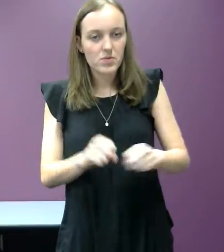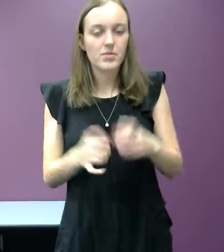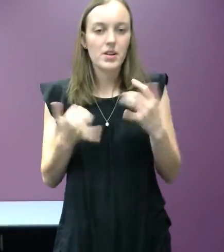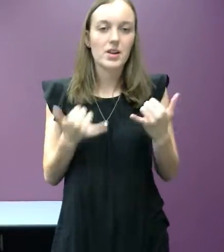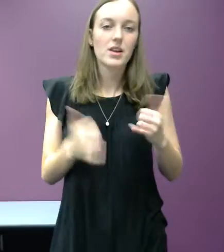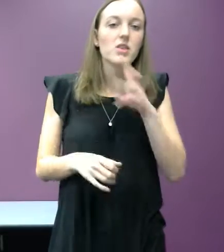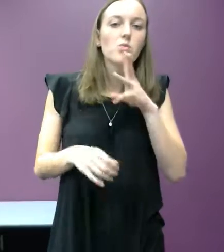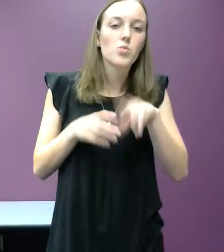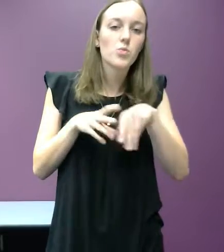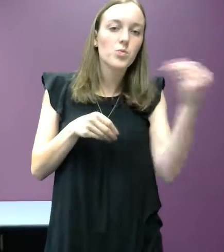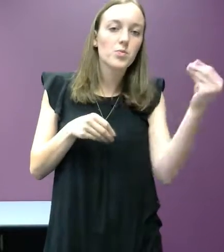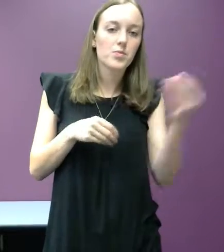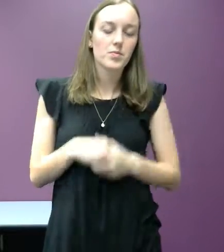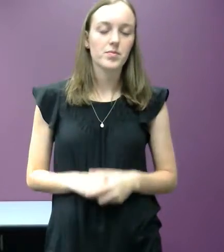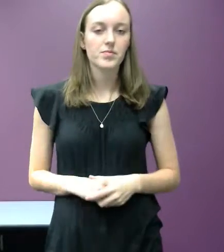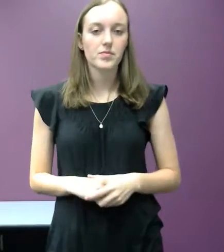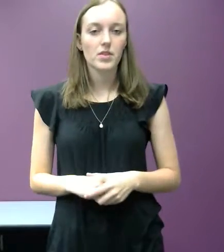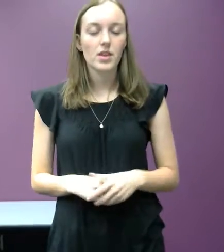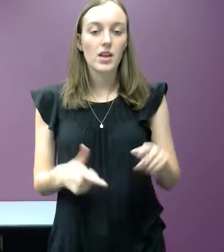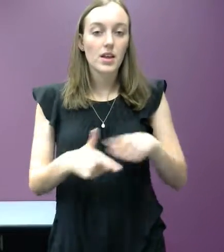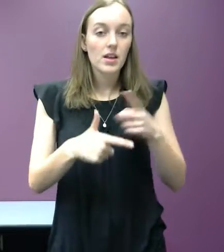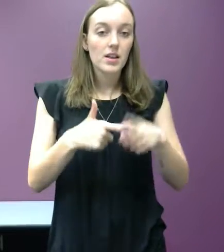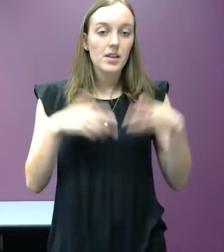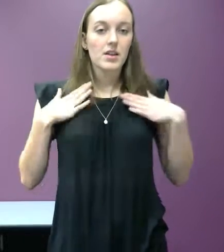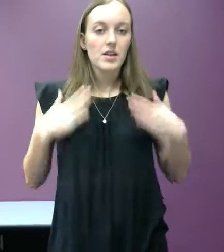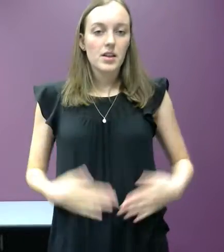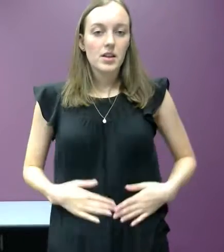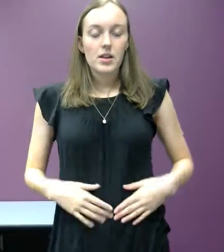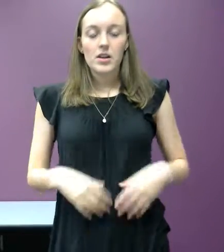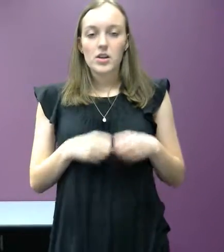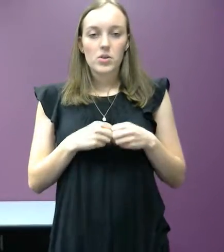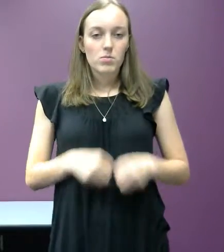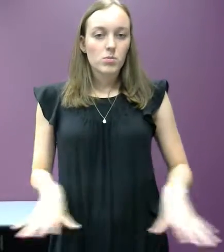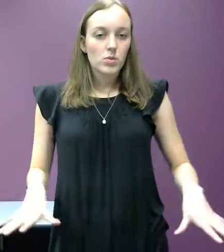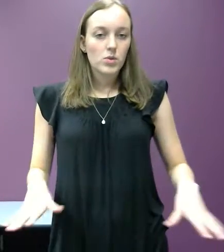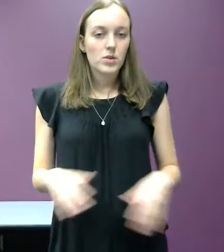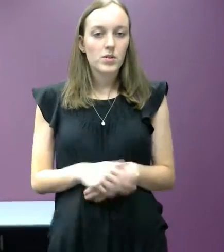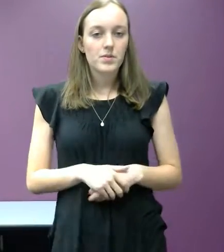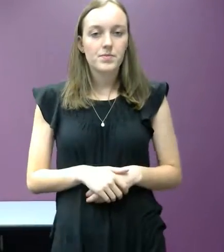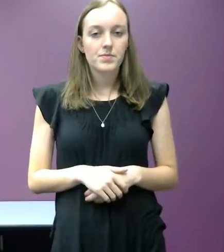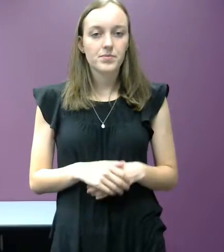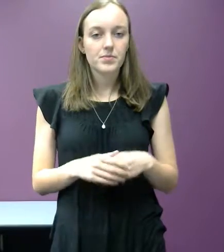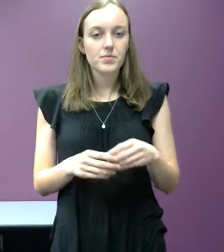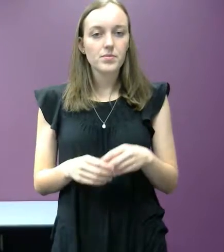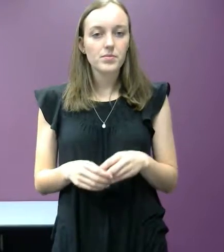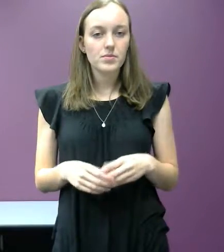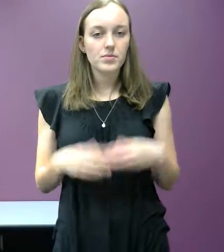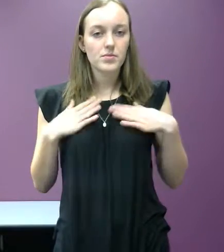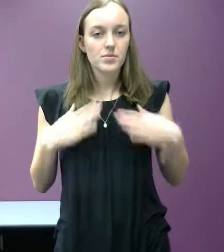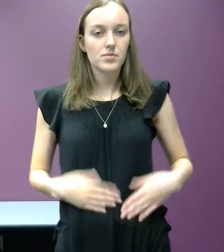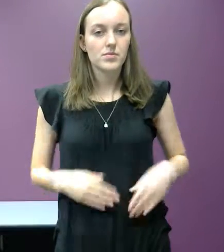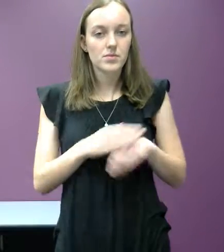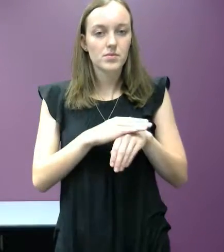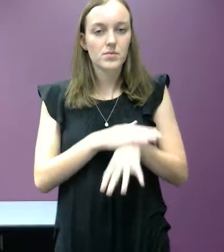point. So then the body just eliminates and passes that food out of the body. Now what we're going to do is